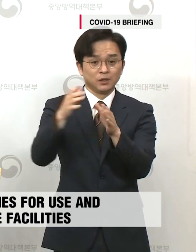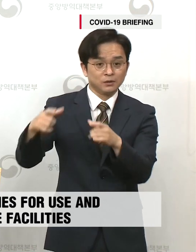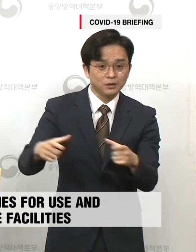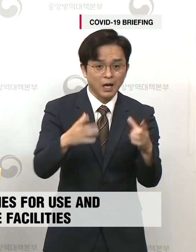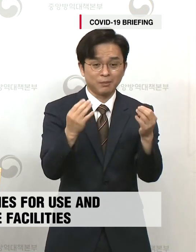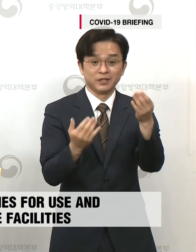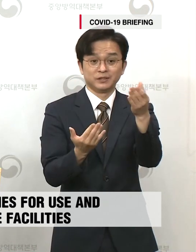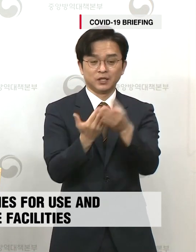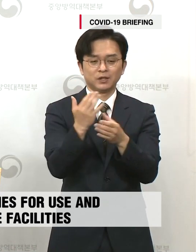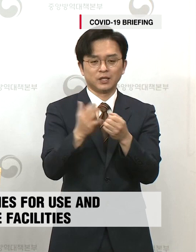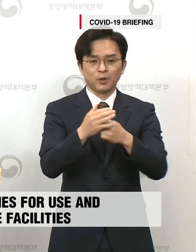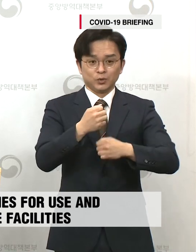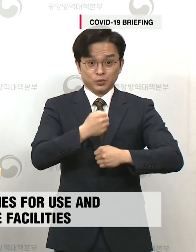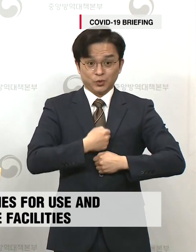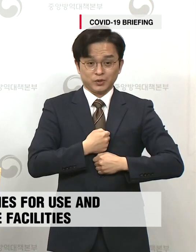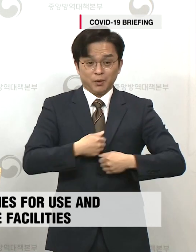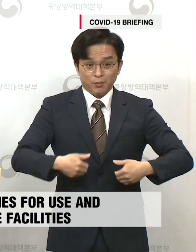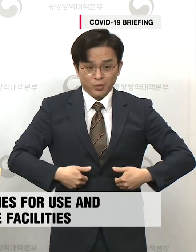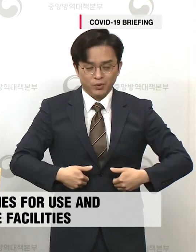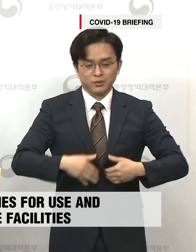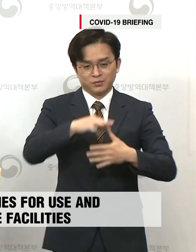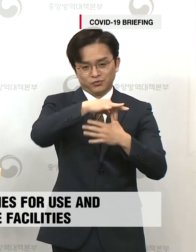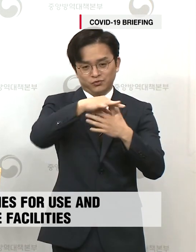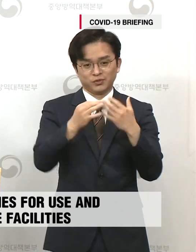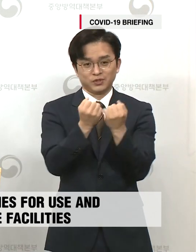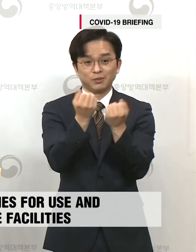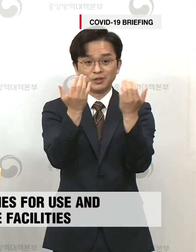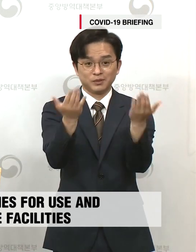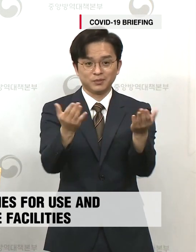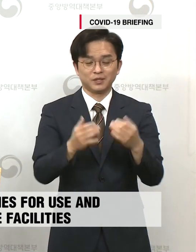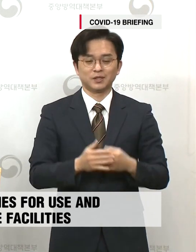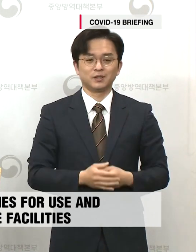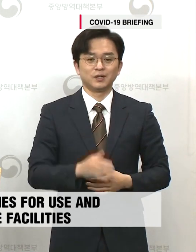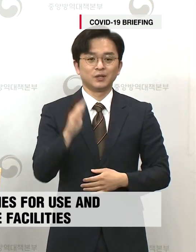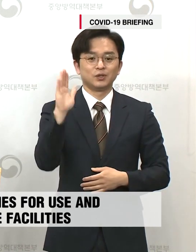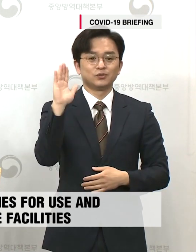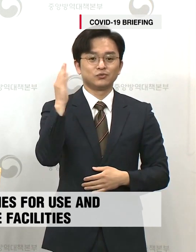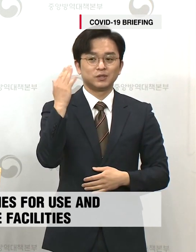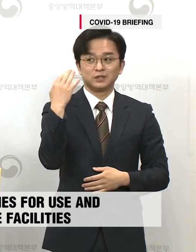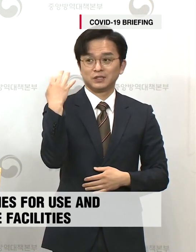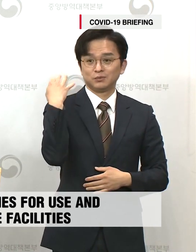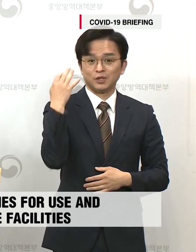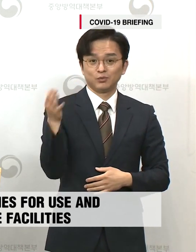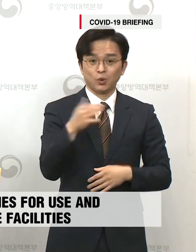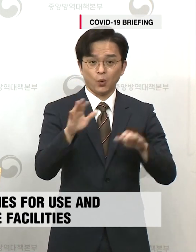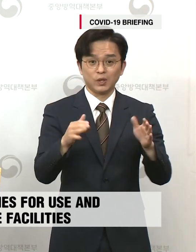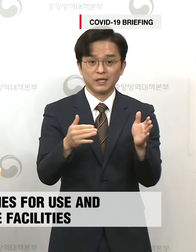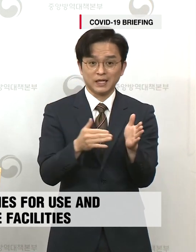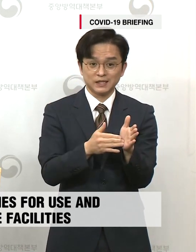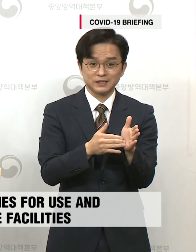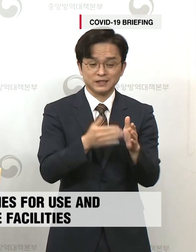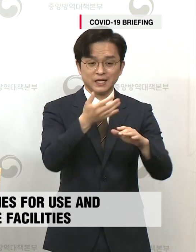community, the KCDC has following recommendations. And as for